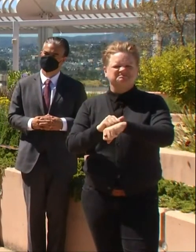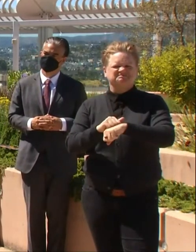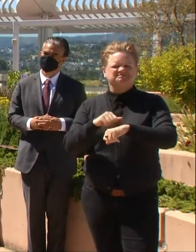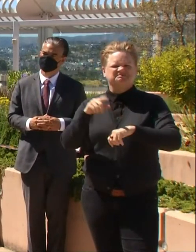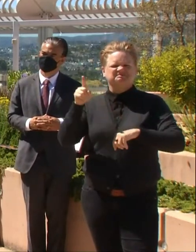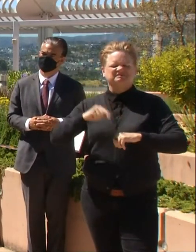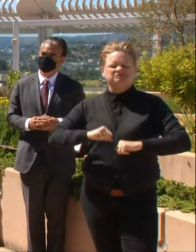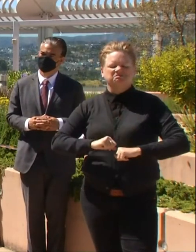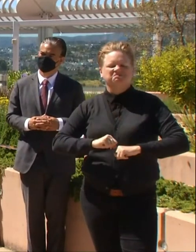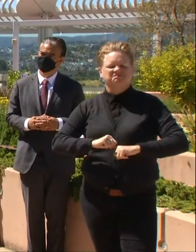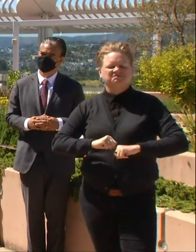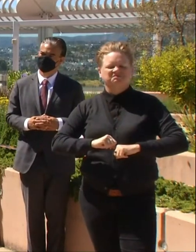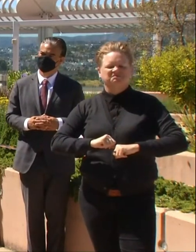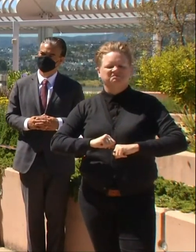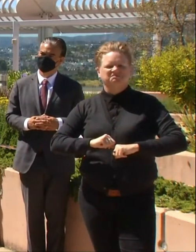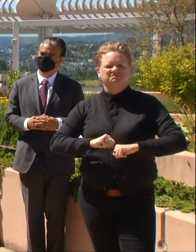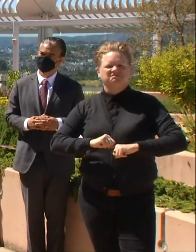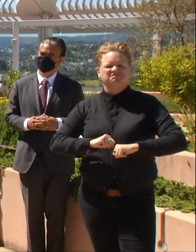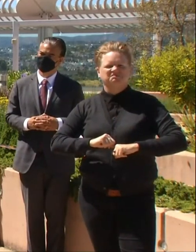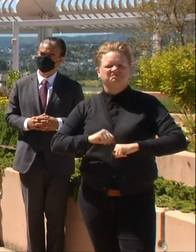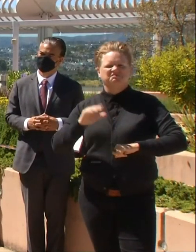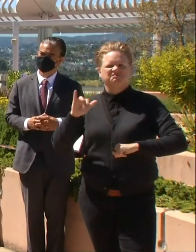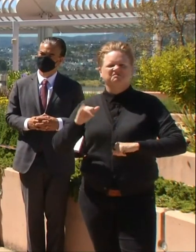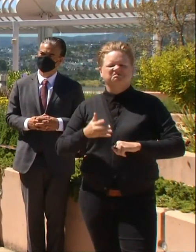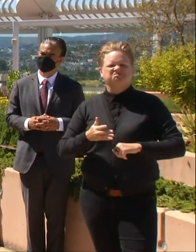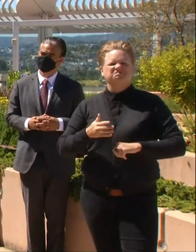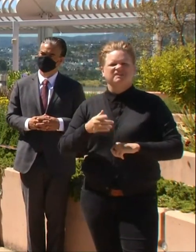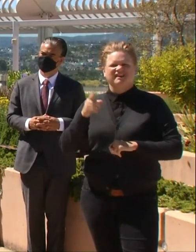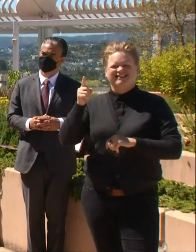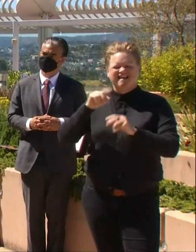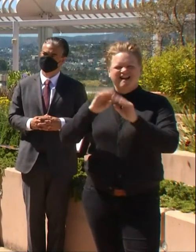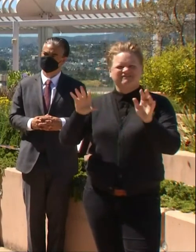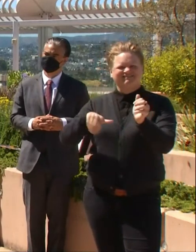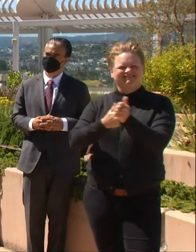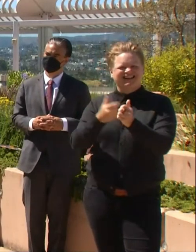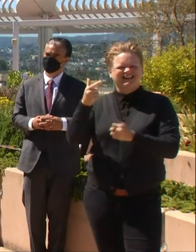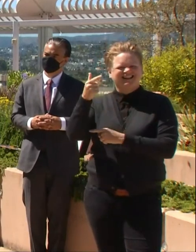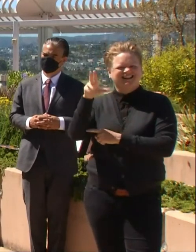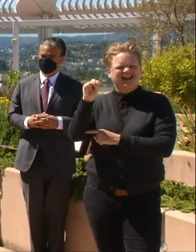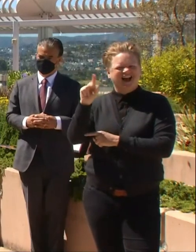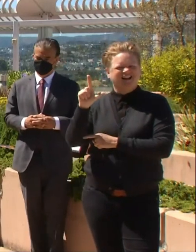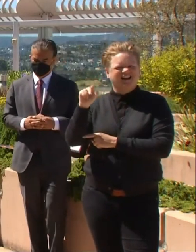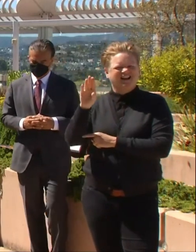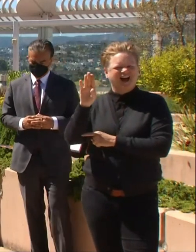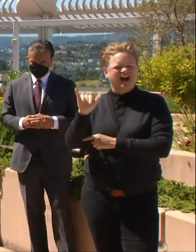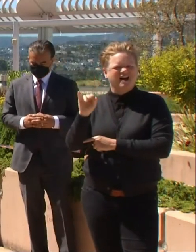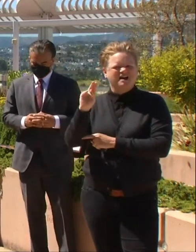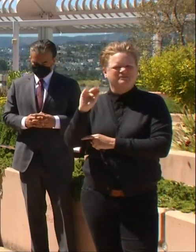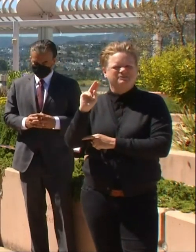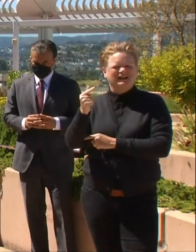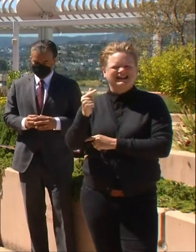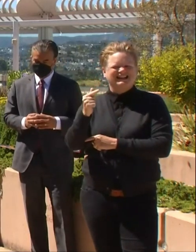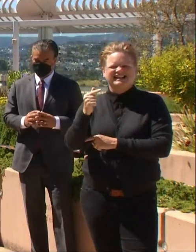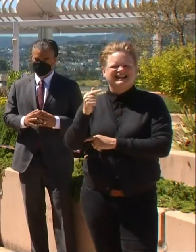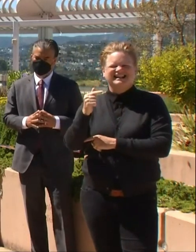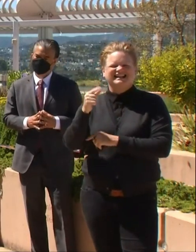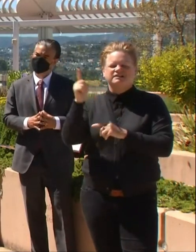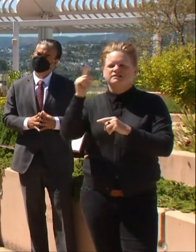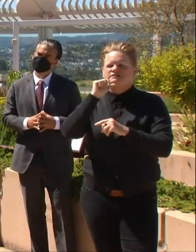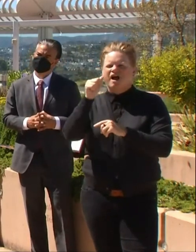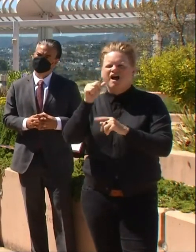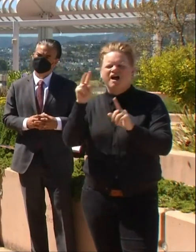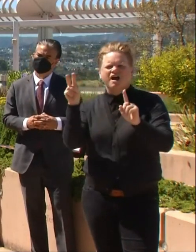National Rifle Association. Read these decisions. Don't just read the headlines of a judge over it. Read the